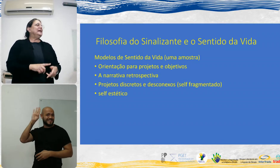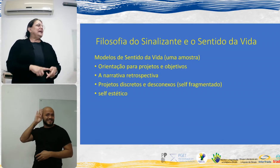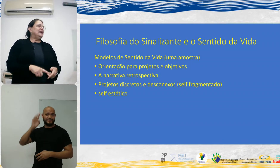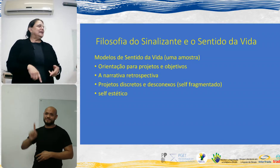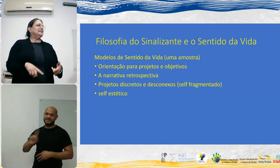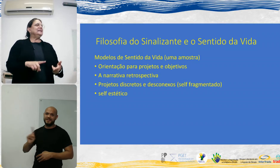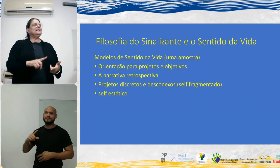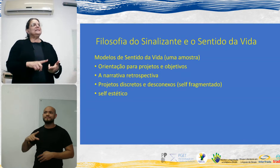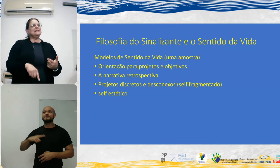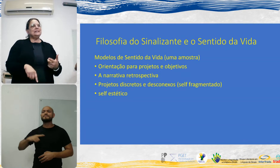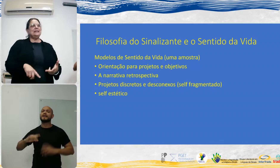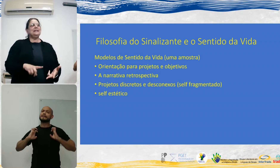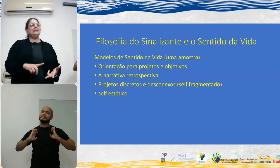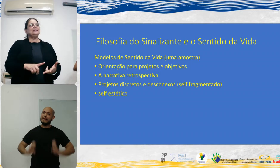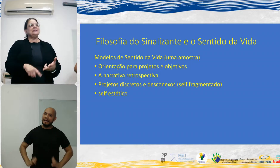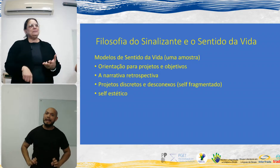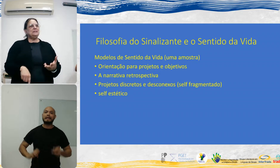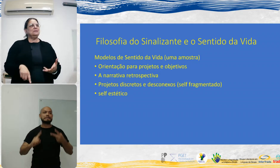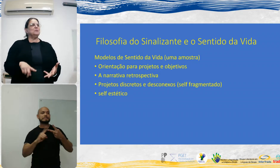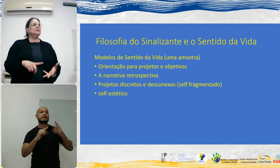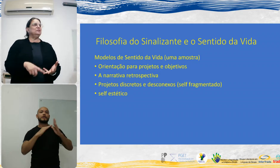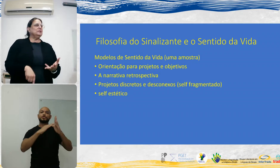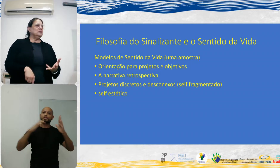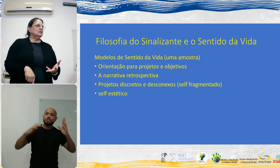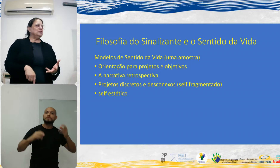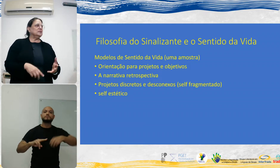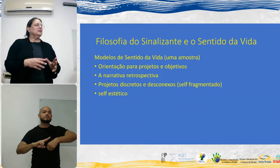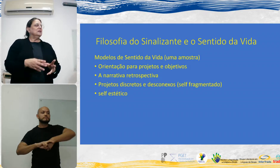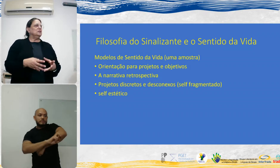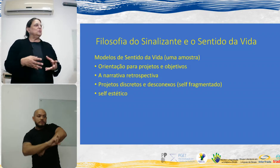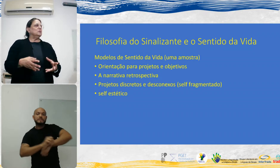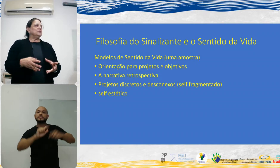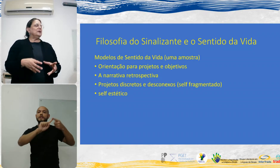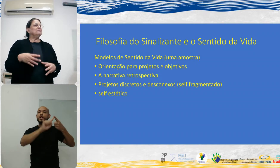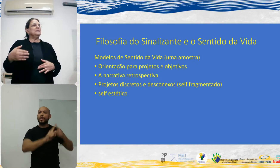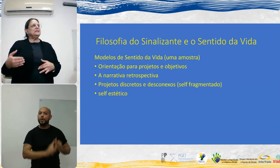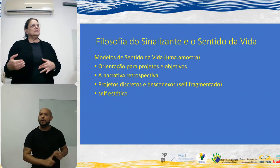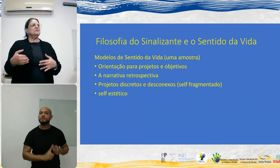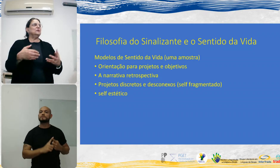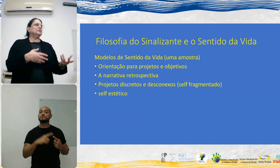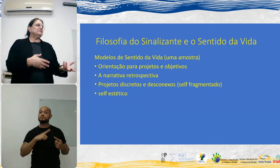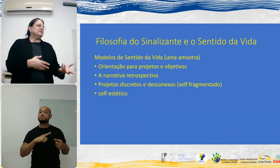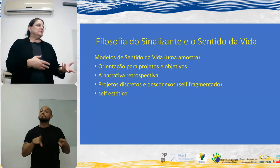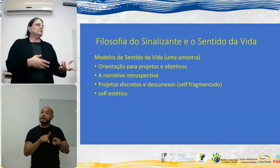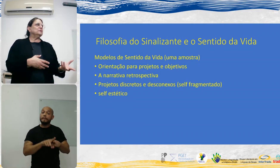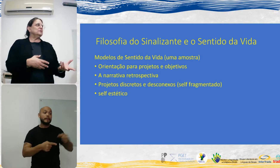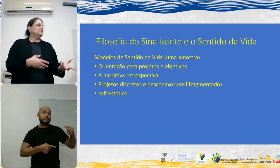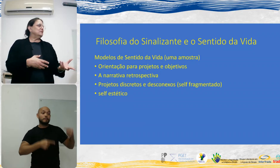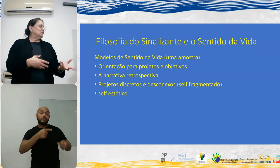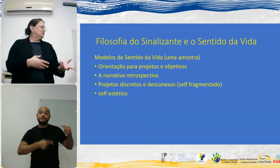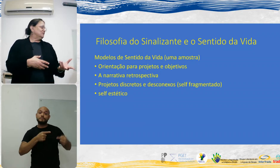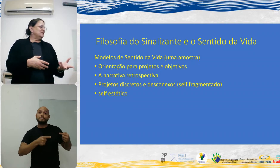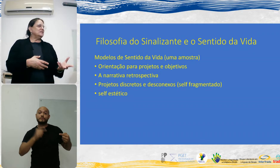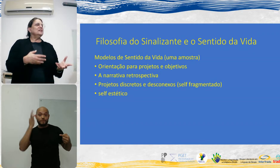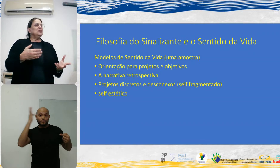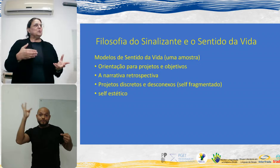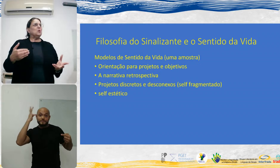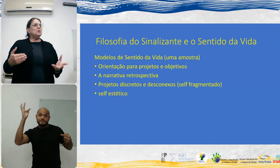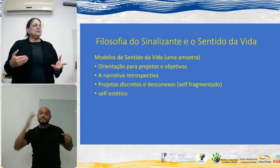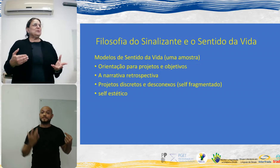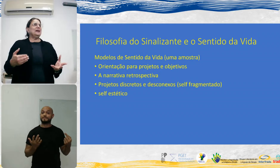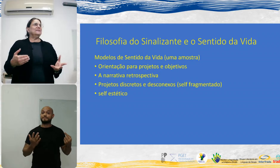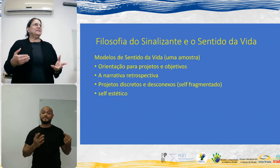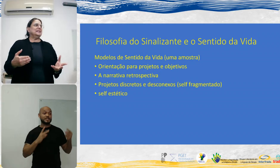like ethics, aesthetics, epistemology, logic, and you also have political philosophy, social philosophy.